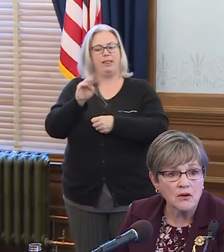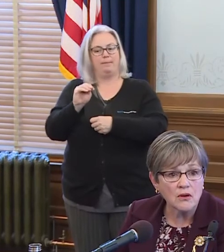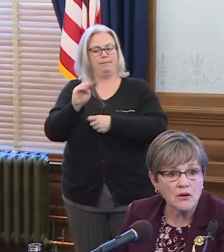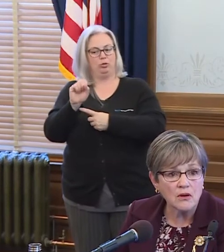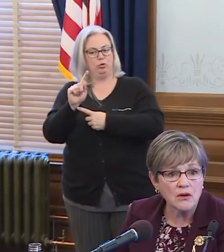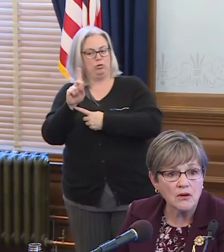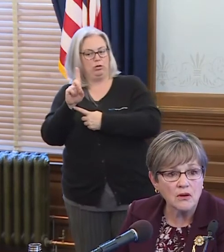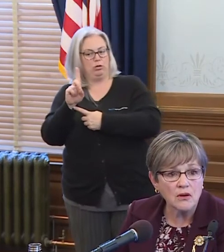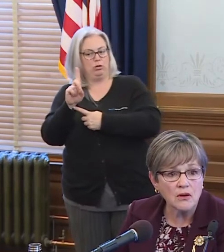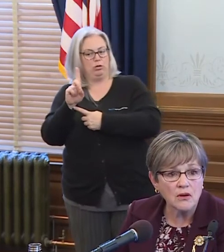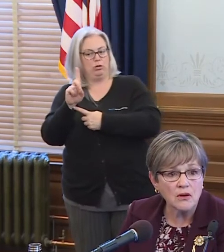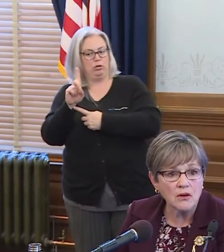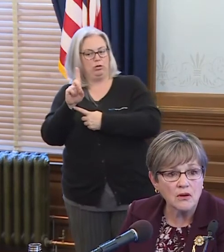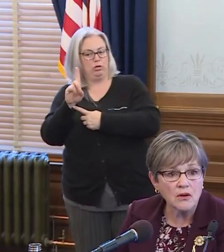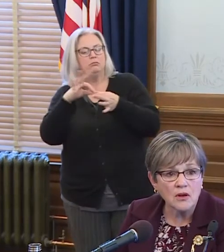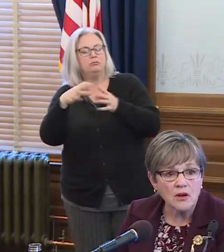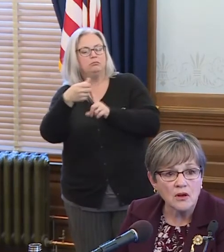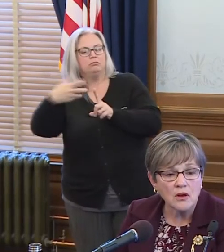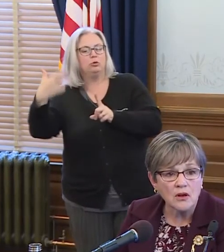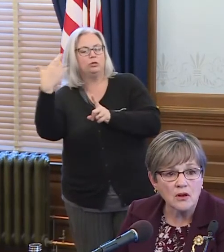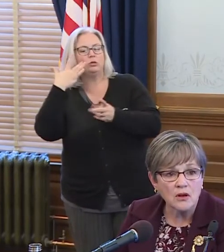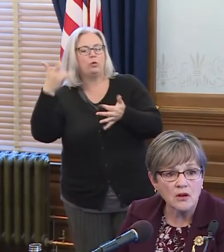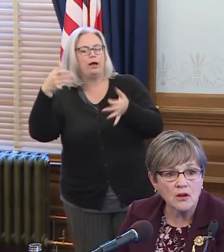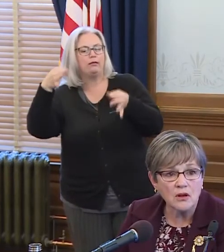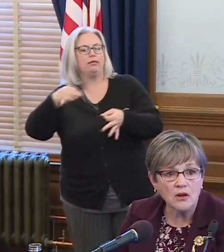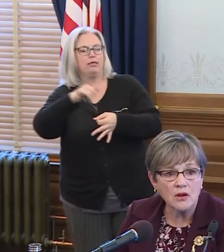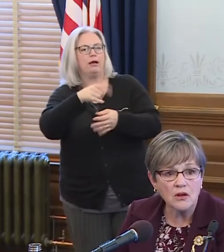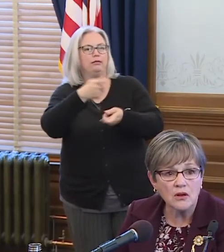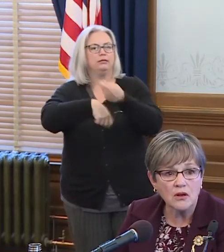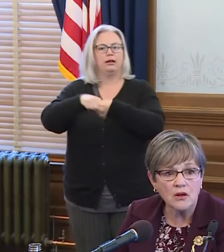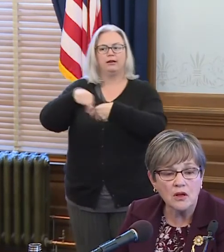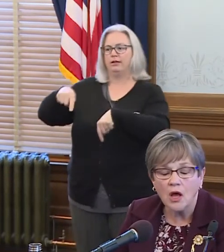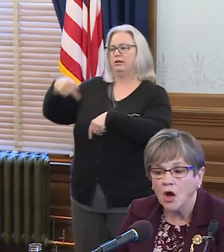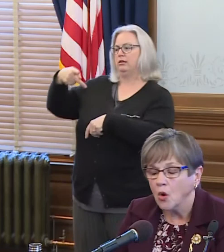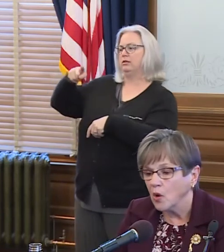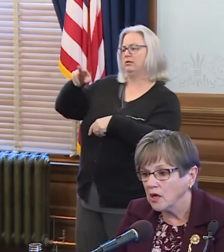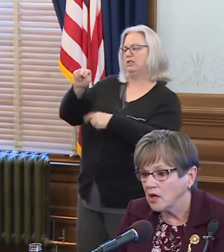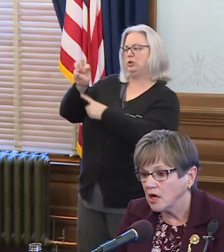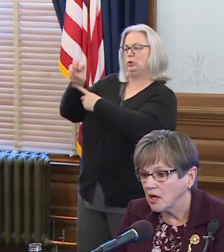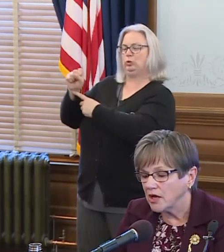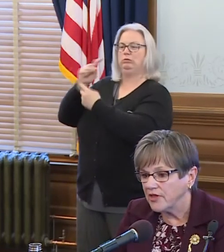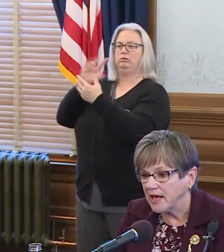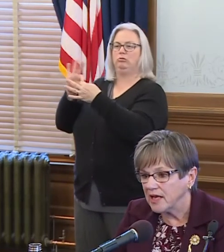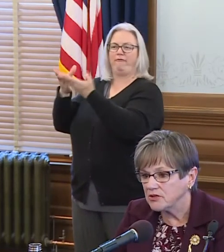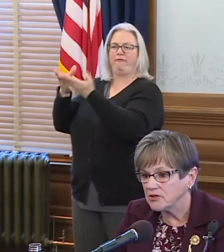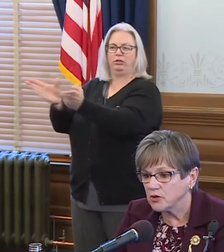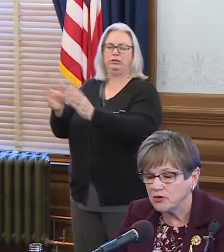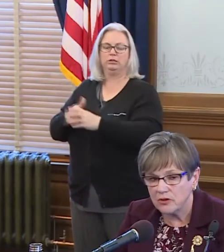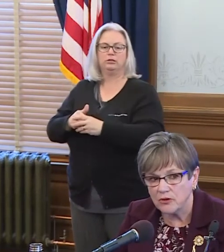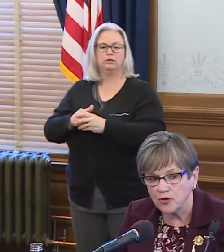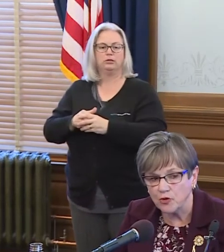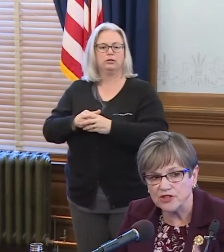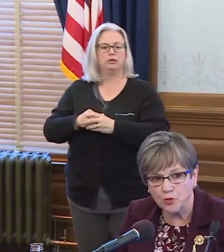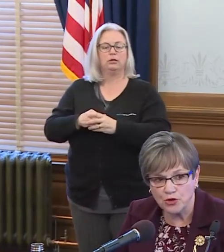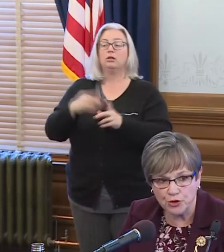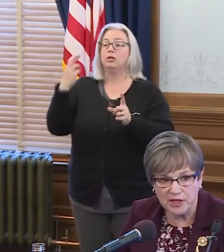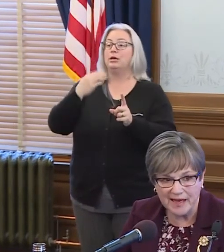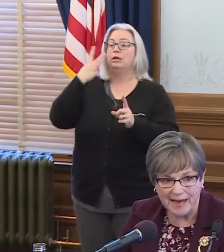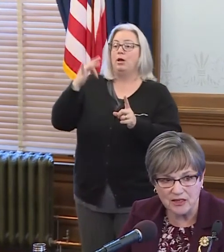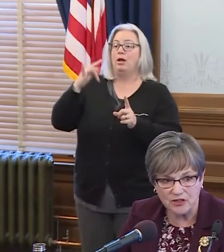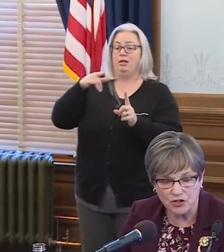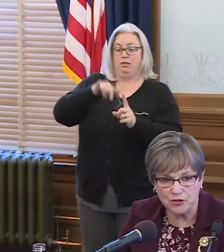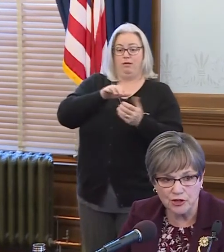talk about that and the reasoning behind you decided to do that instead of having this conference? Well, the reason we're